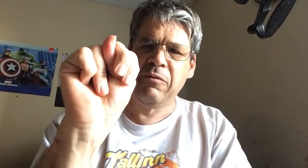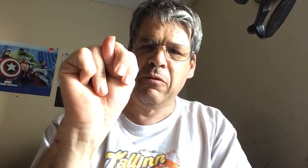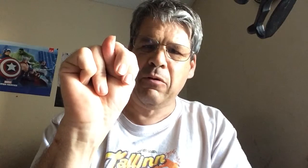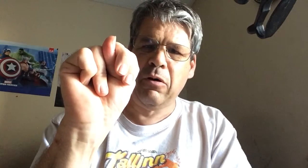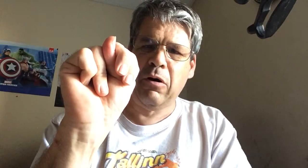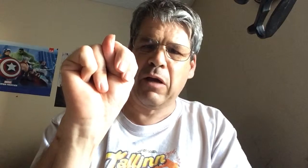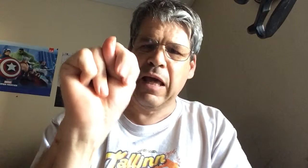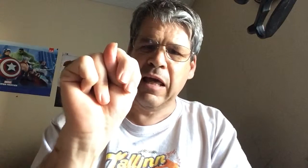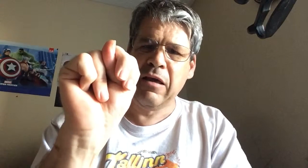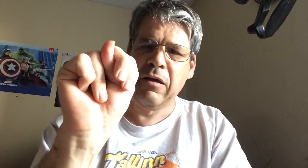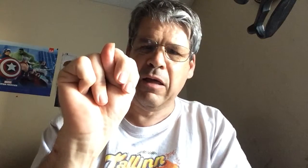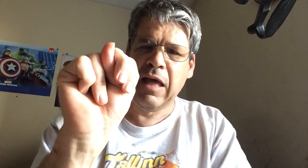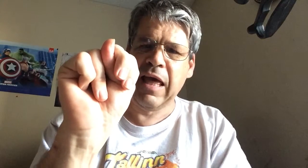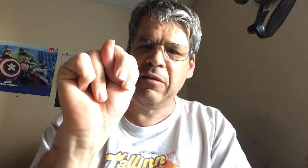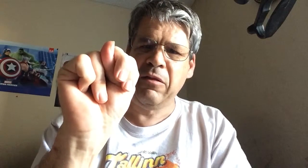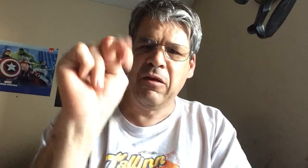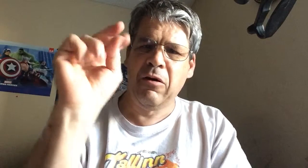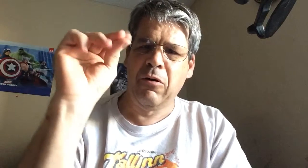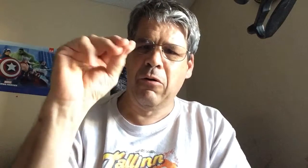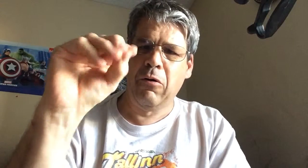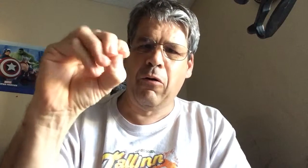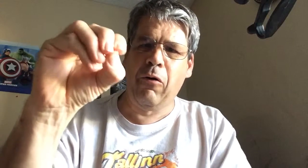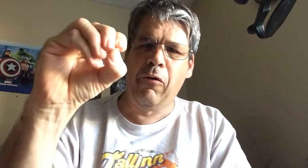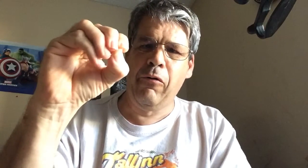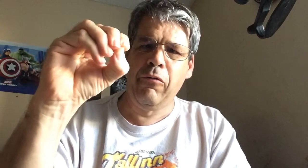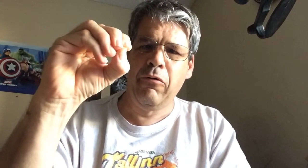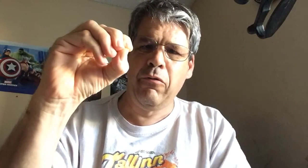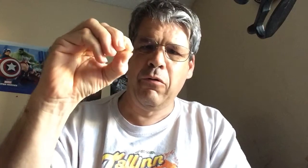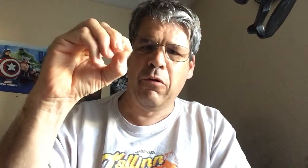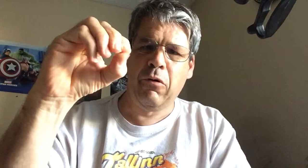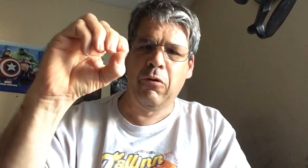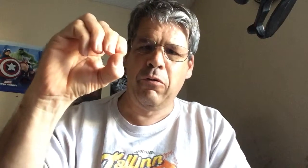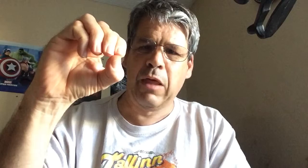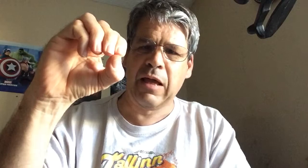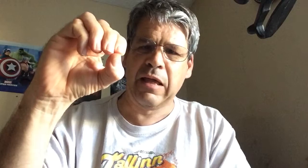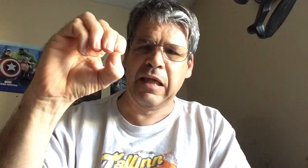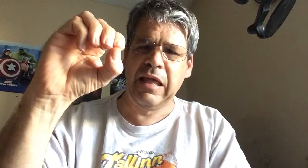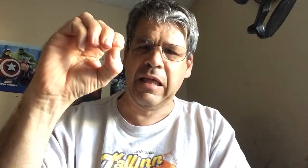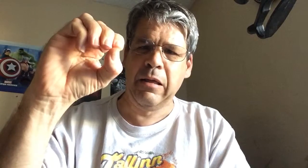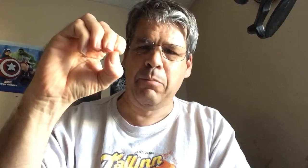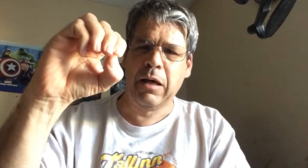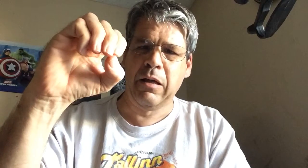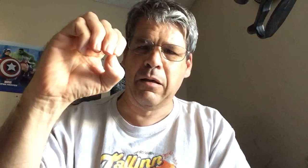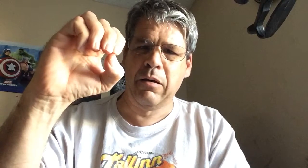then, okay? N, O like E, but